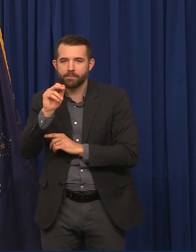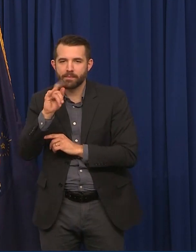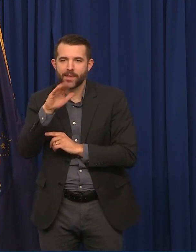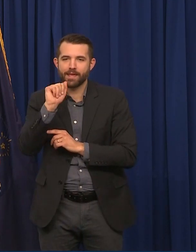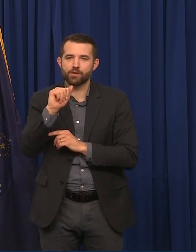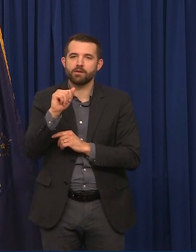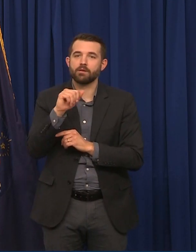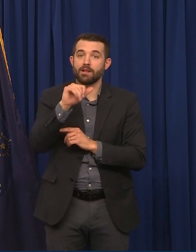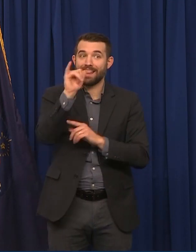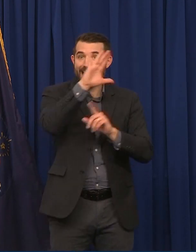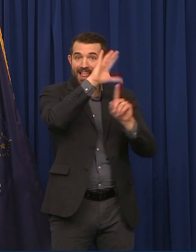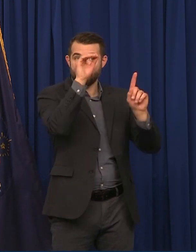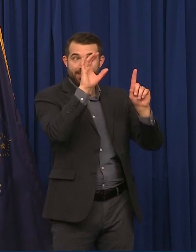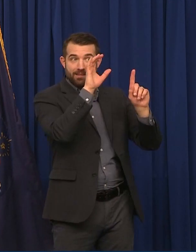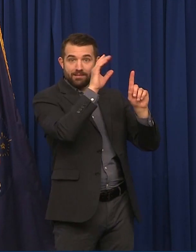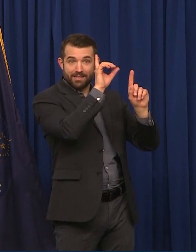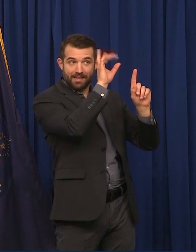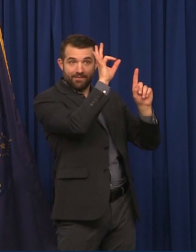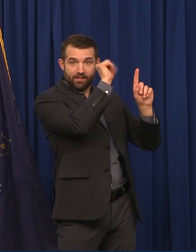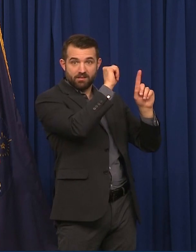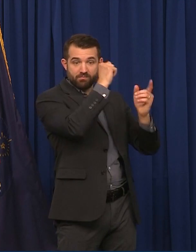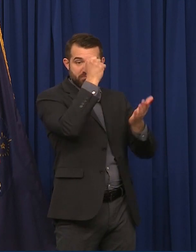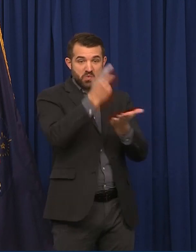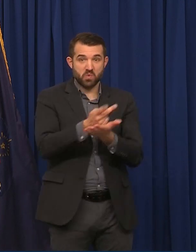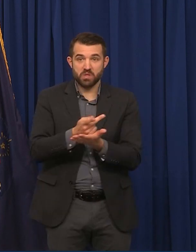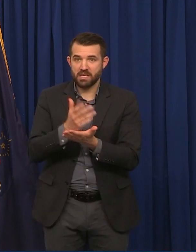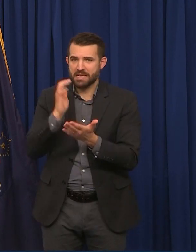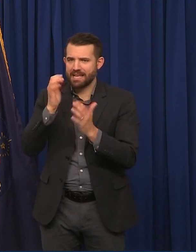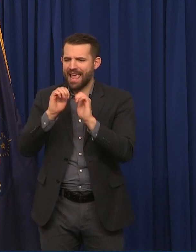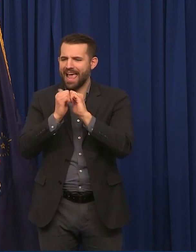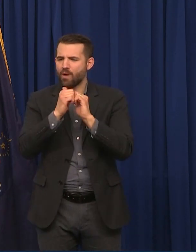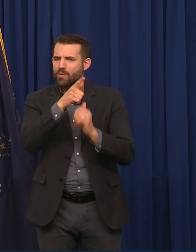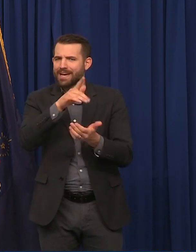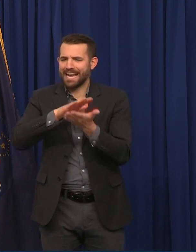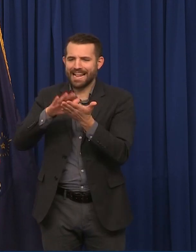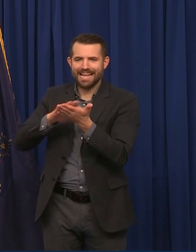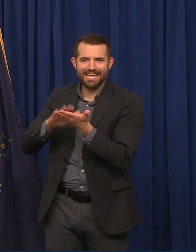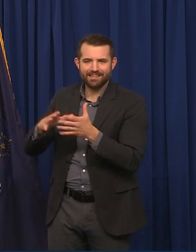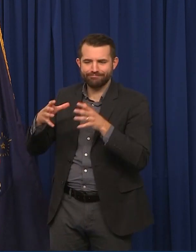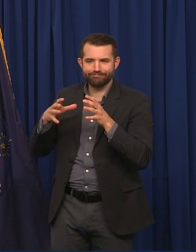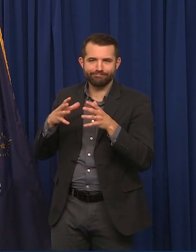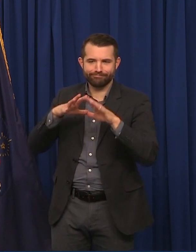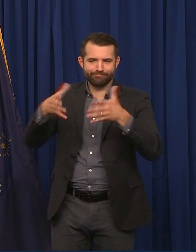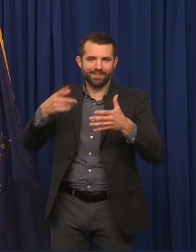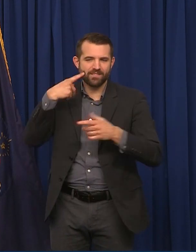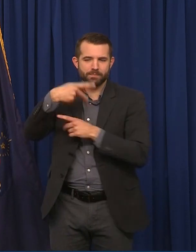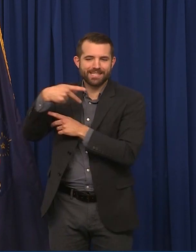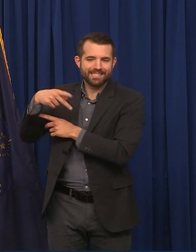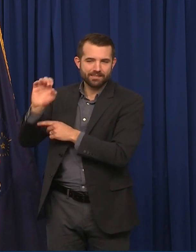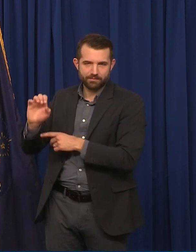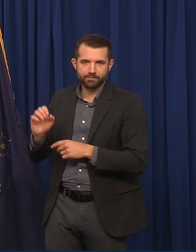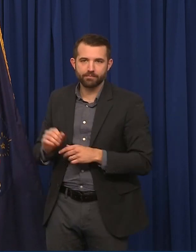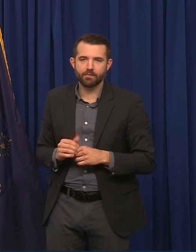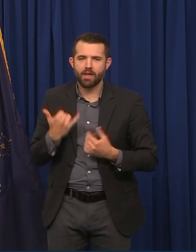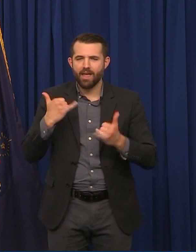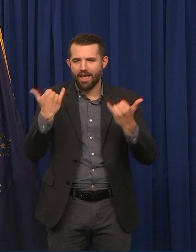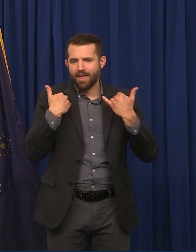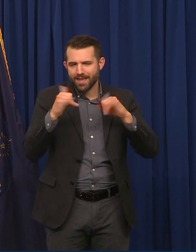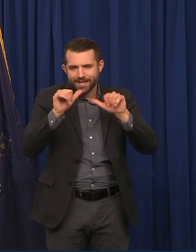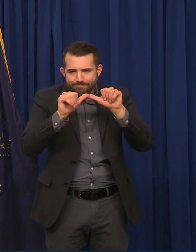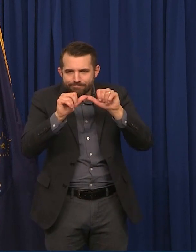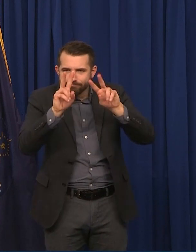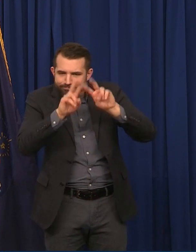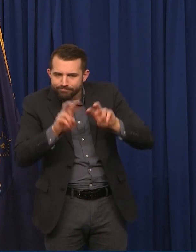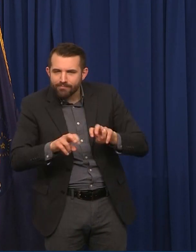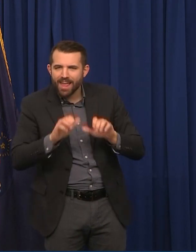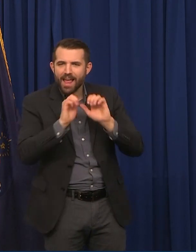we're looking at the utility of acquiring one of those to try to sterilize PPE as well. No decision